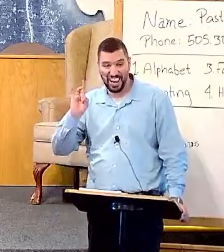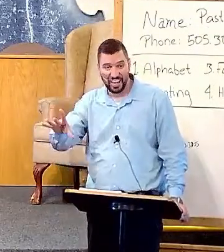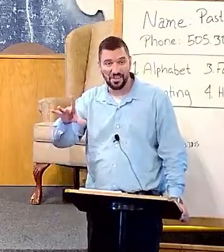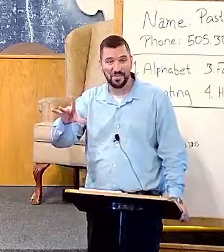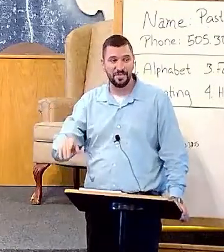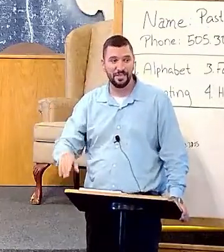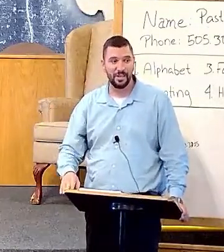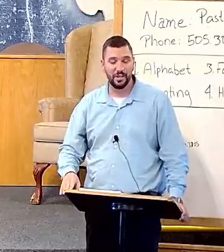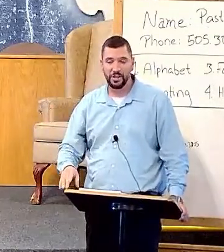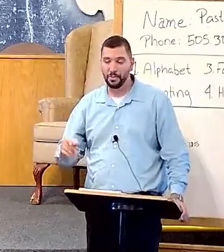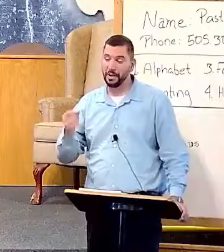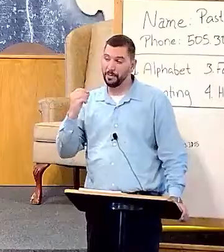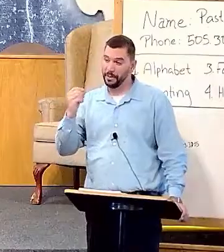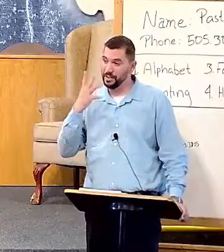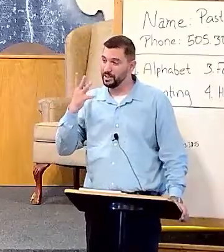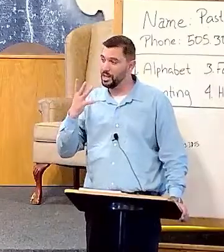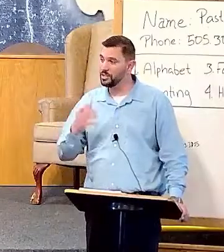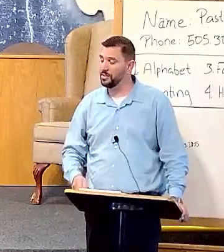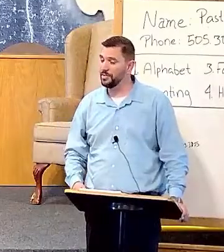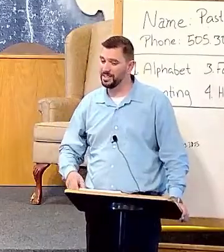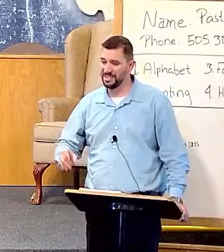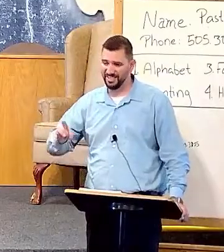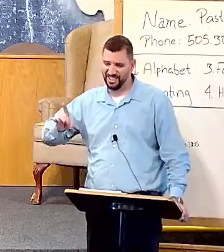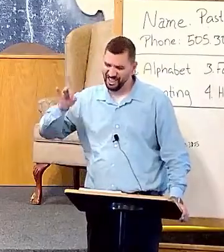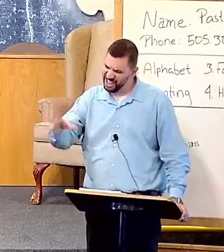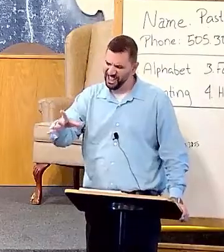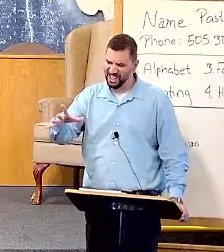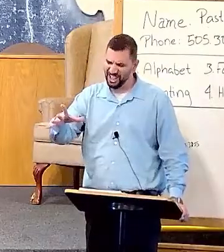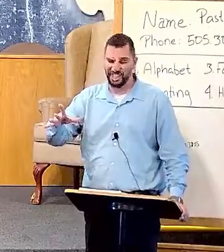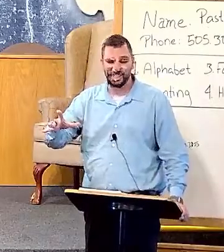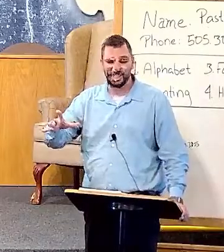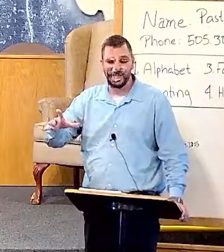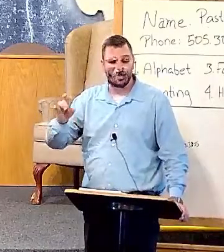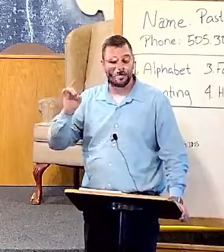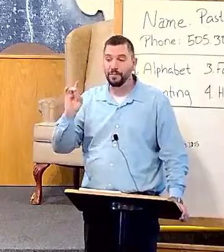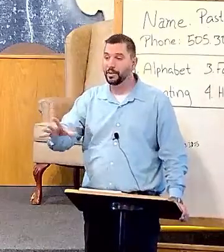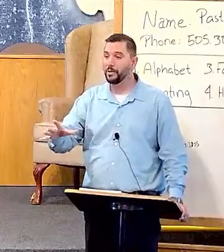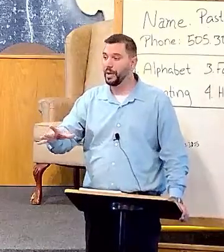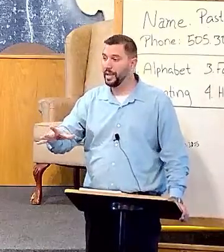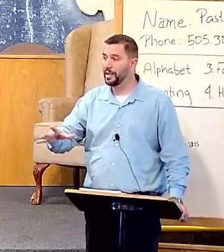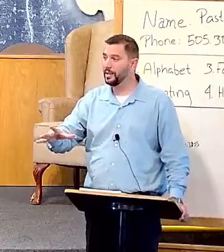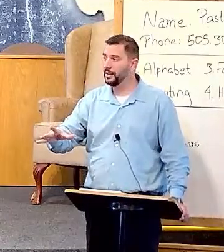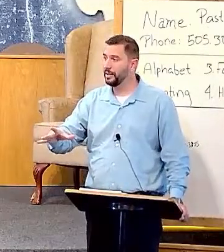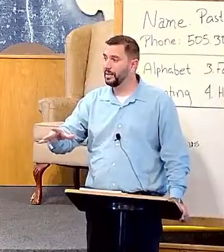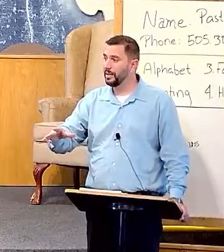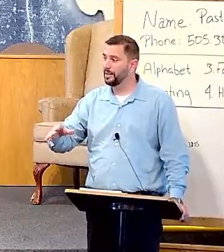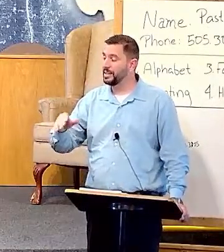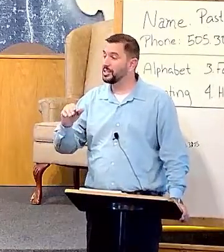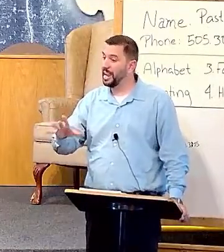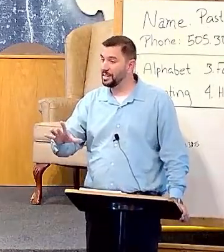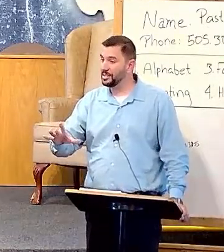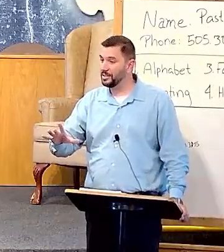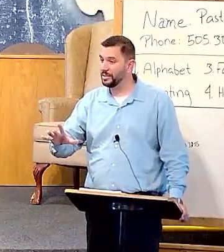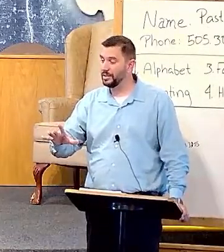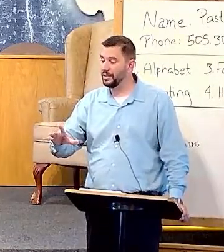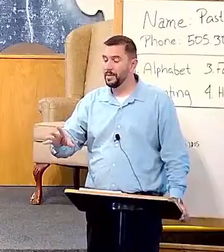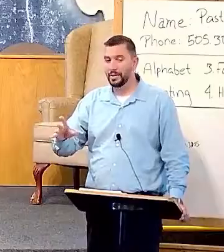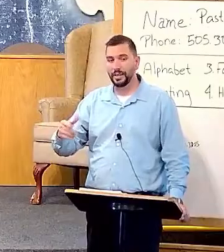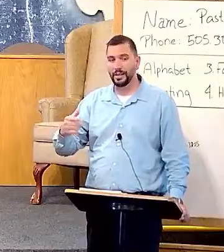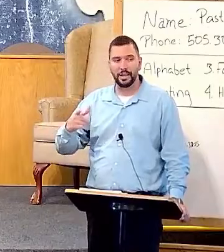you, but the disgust on your face, and you flick it away, that's hate. But again,